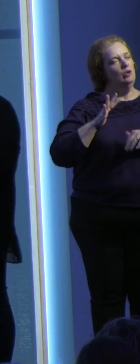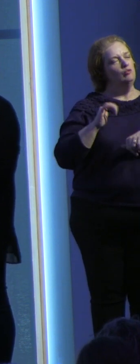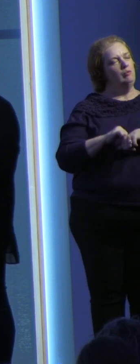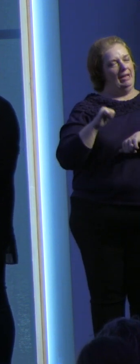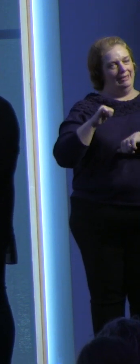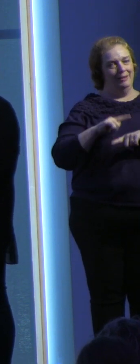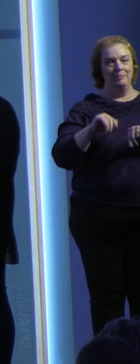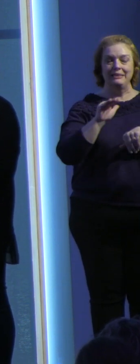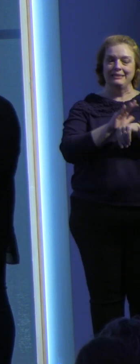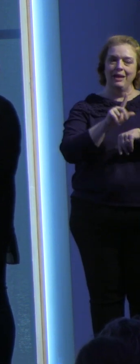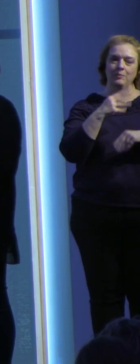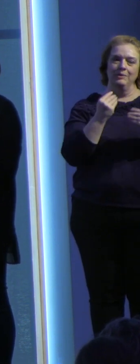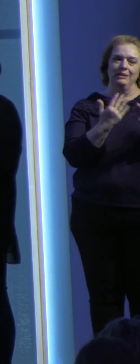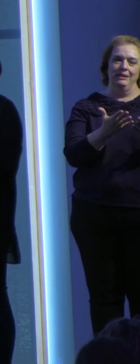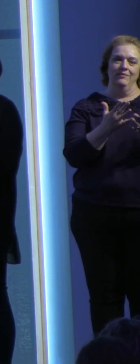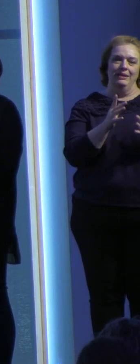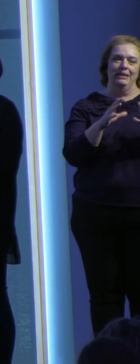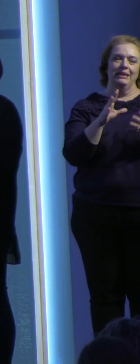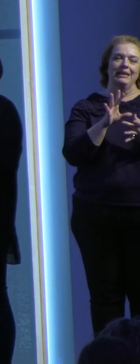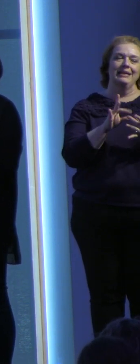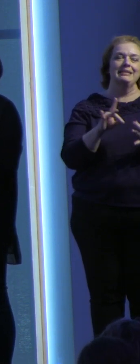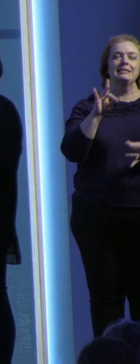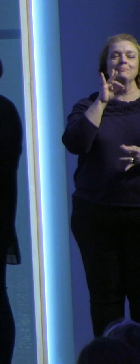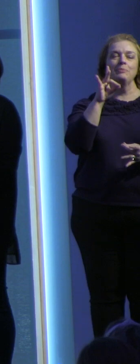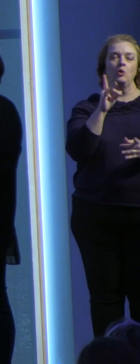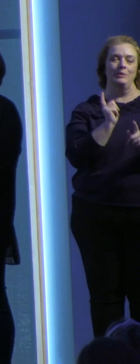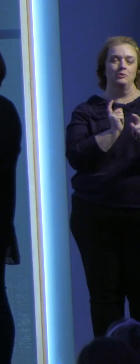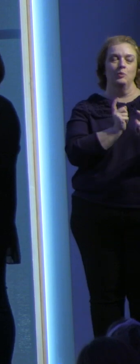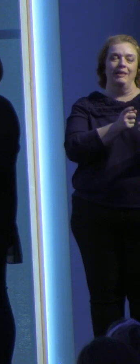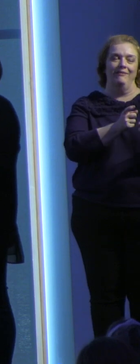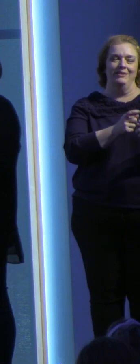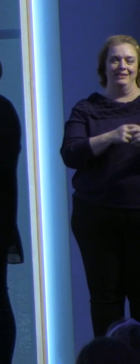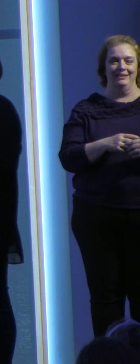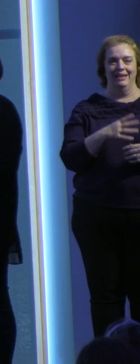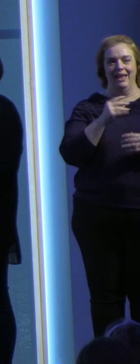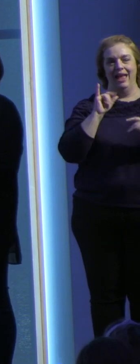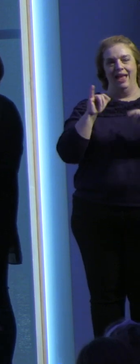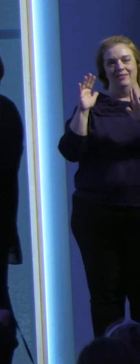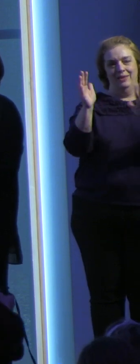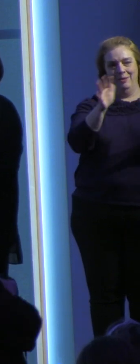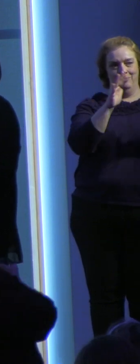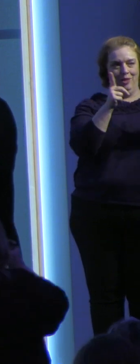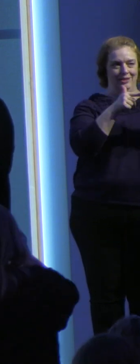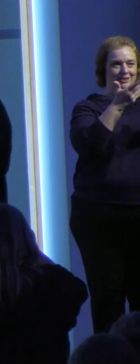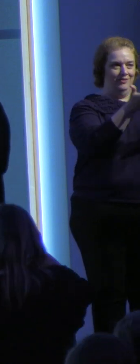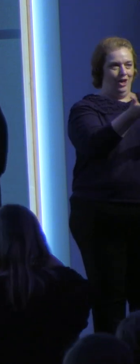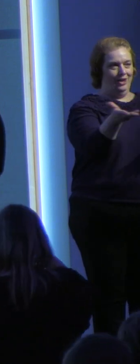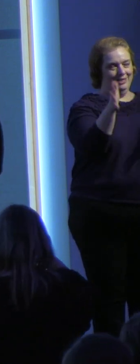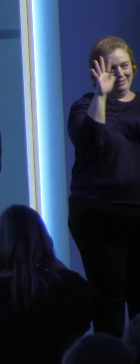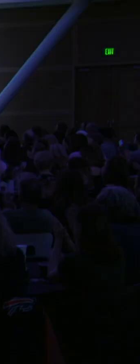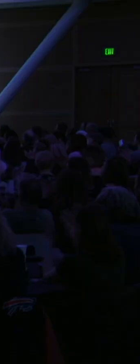however, we are only giving gifts of the spirit, so, and the applause of the audience.